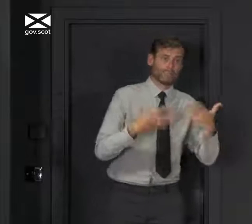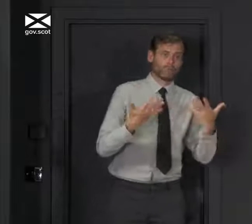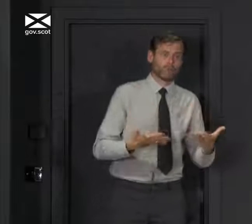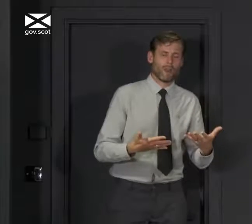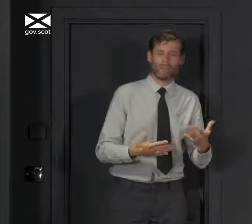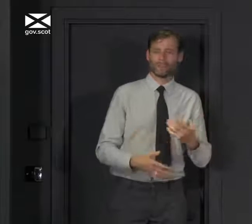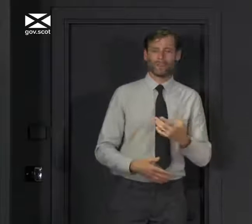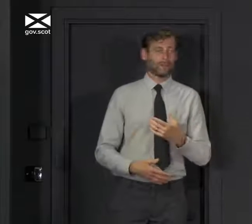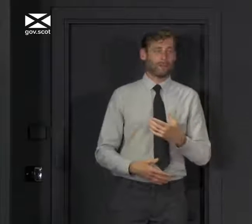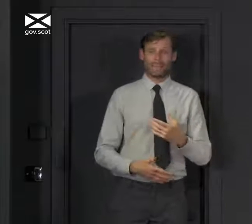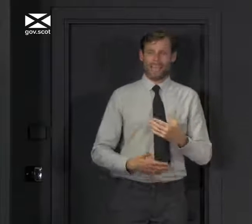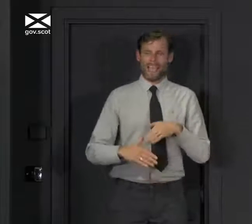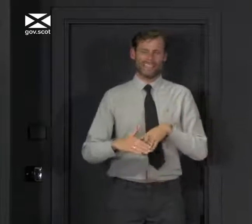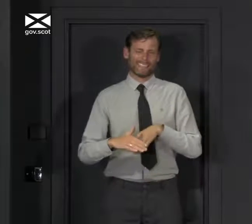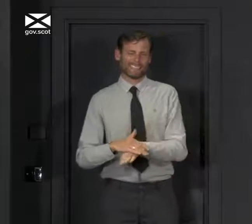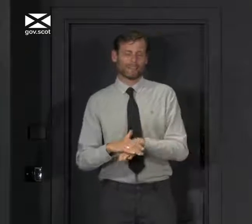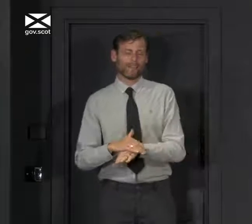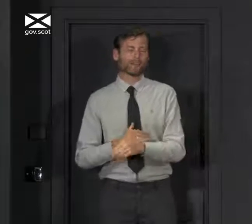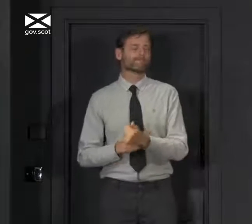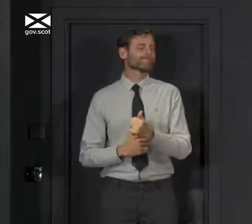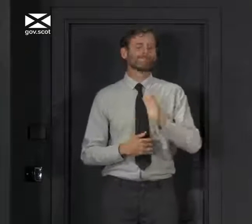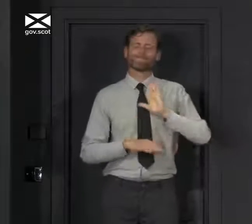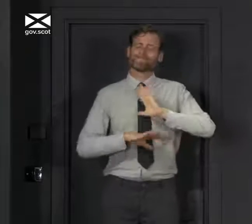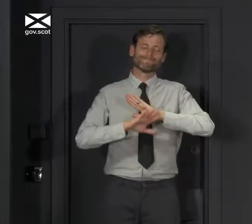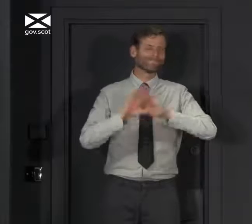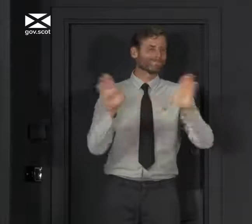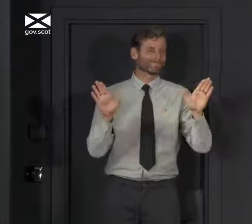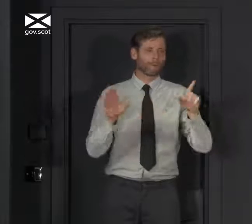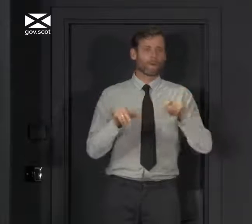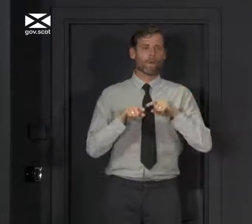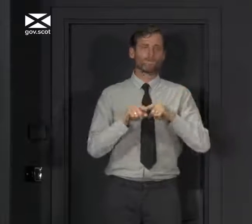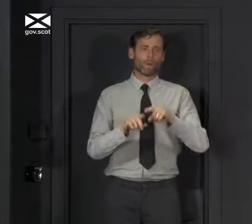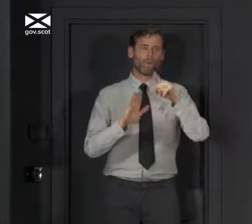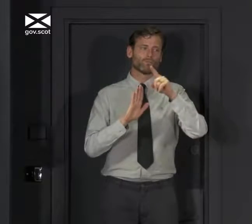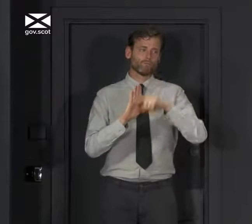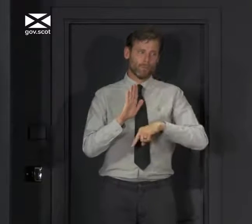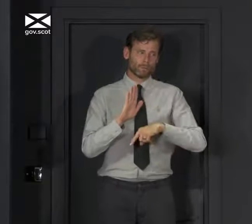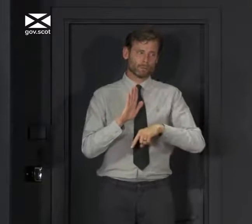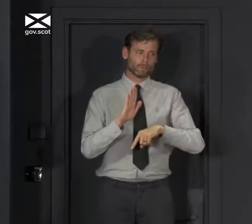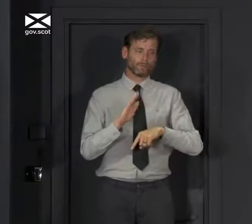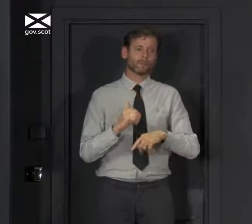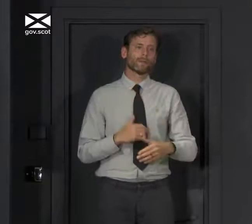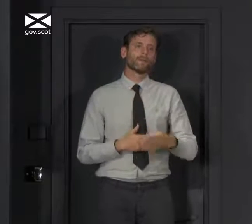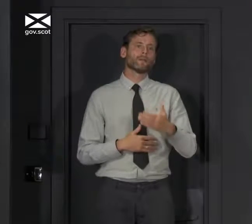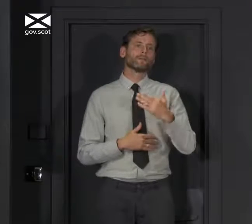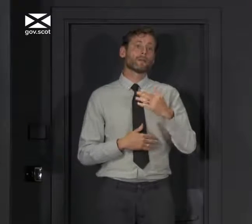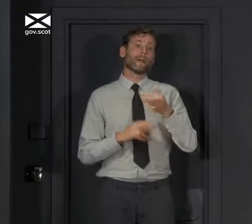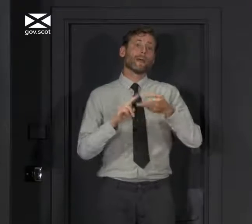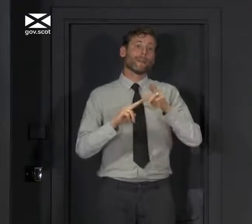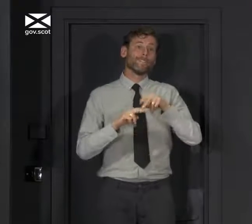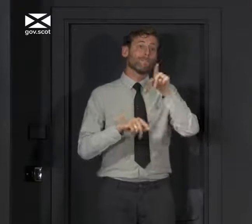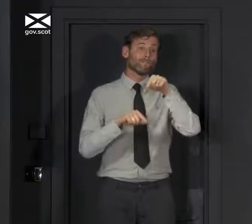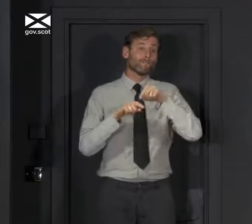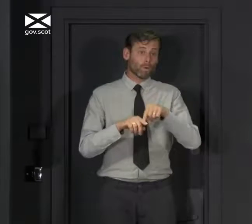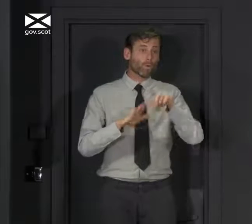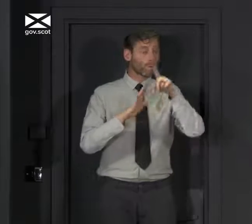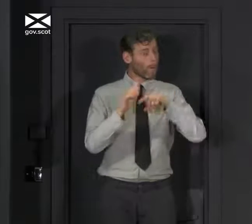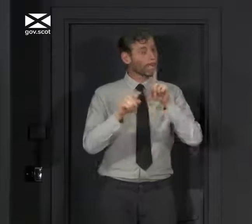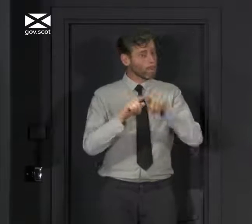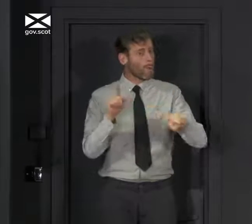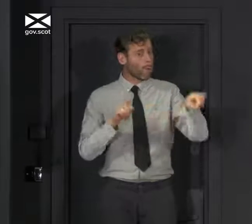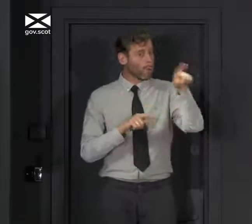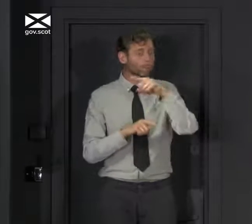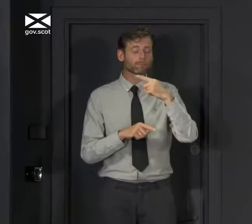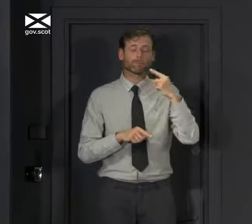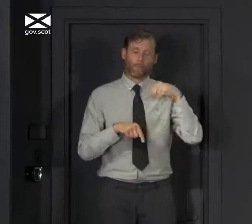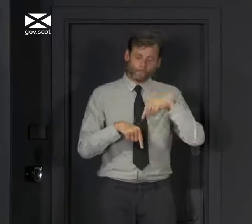meet indoors. Please do not do that. Please stick to the rules. And for all of you who are doing that, the vast majority of people